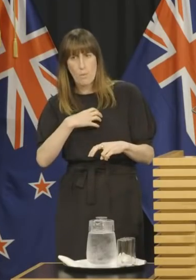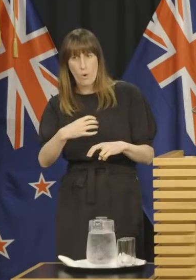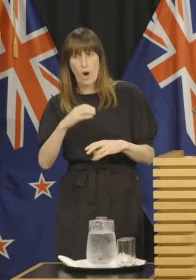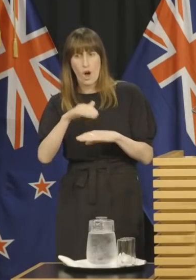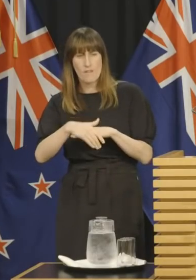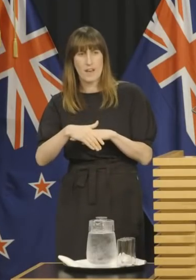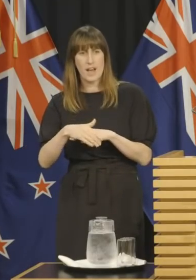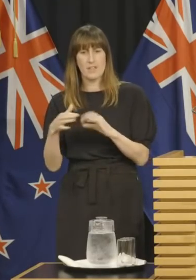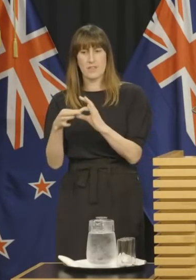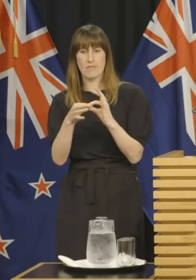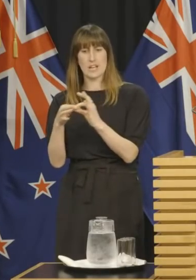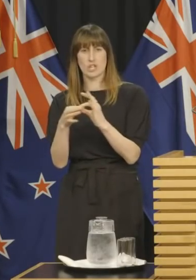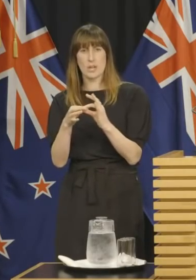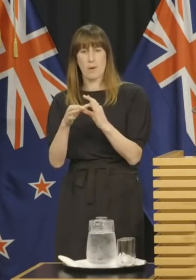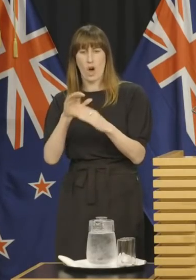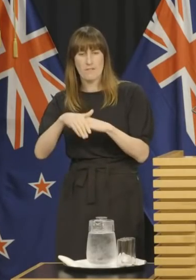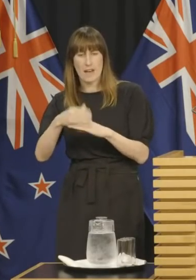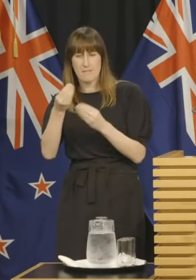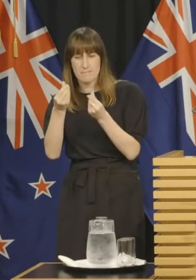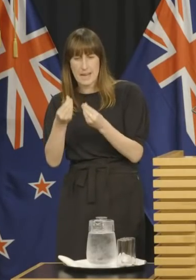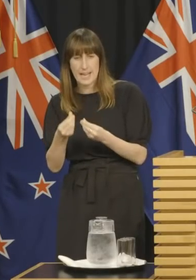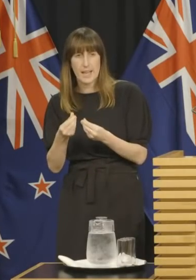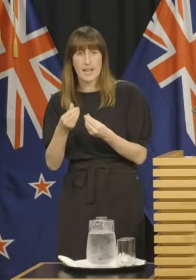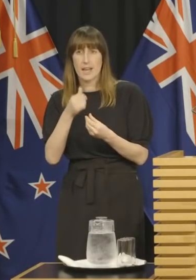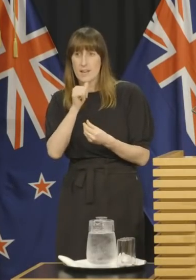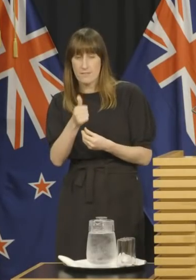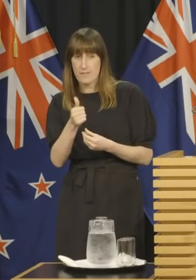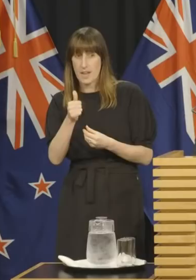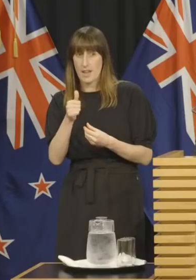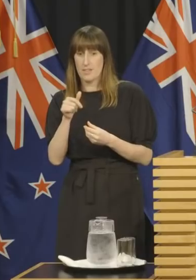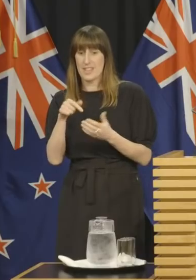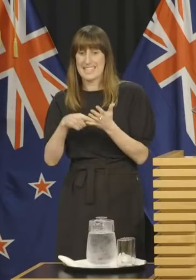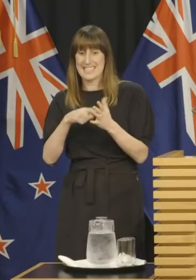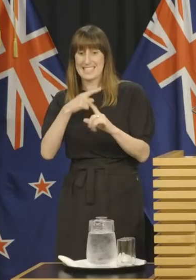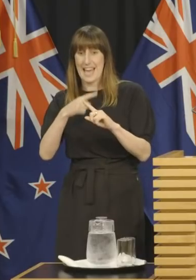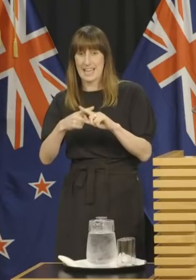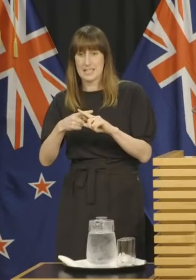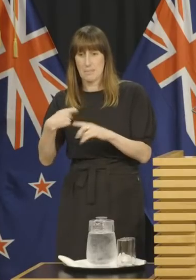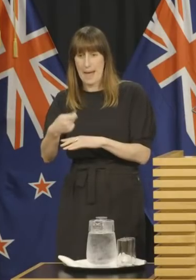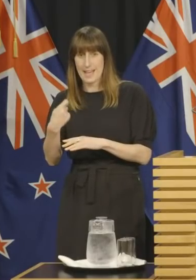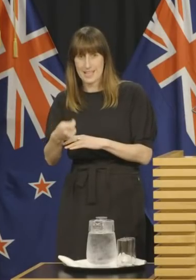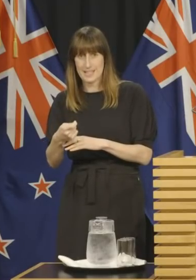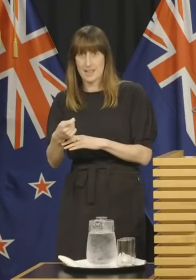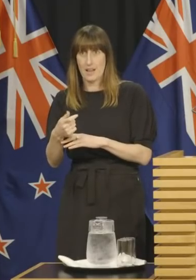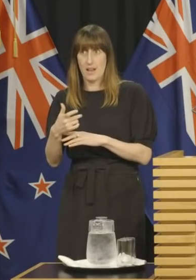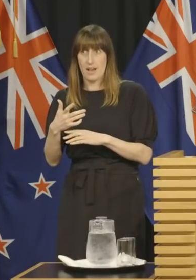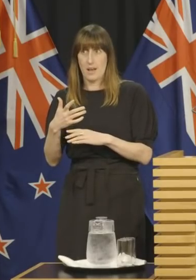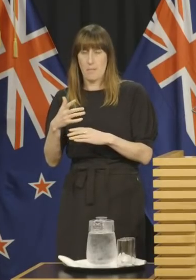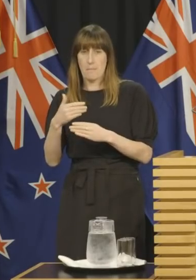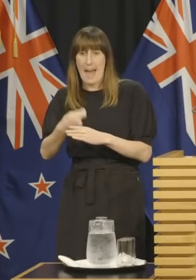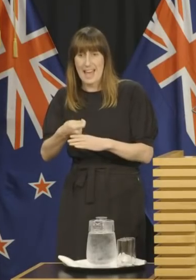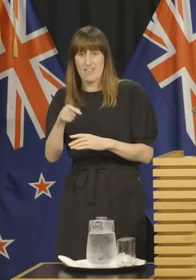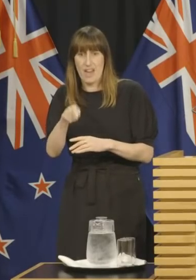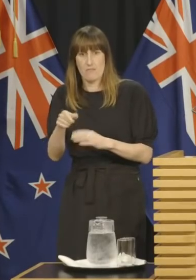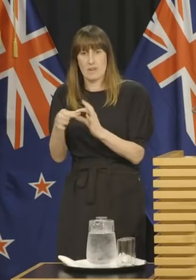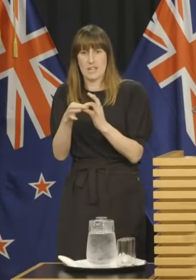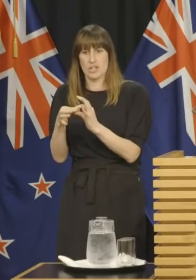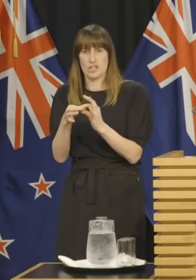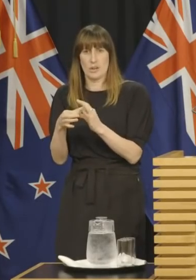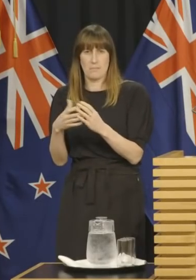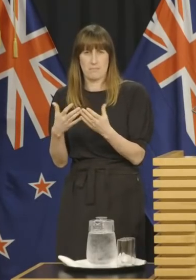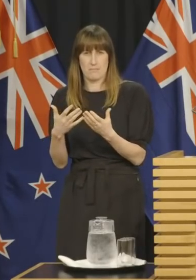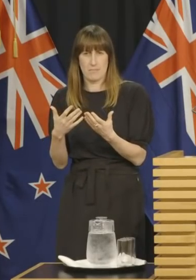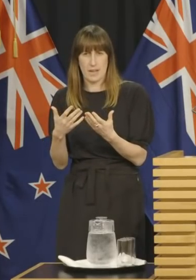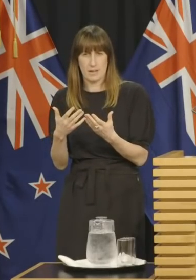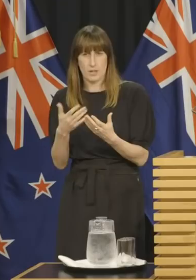to sustain this relationship? So I have asked that question. I've been advised that is not the case. It wouldn't take much for us to make sure that